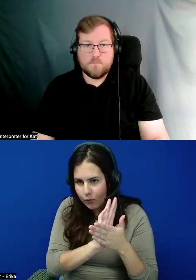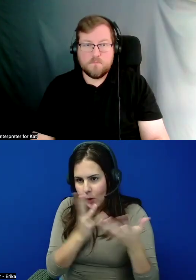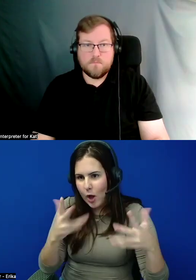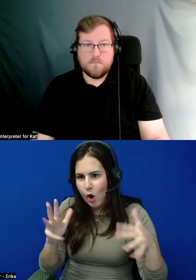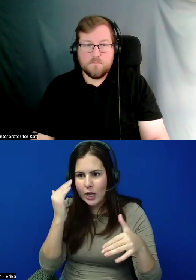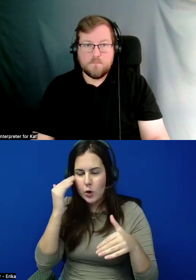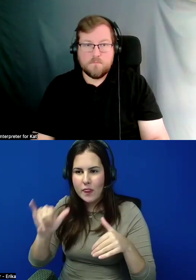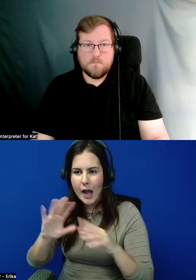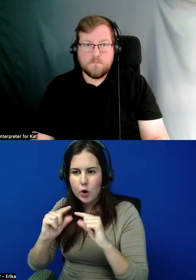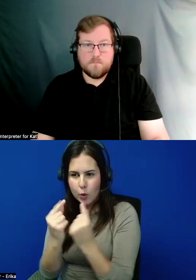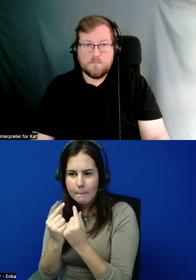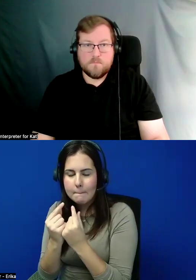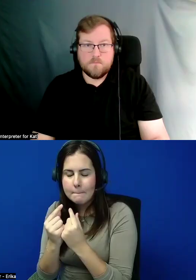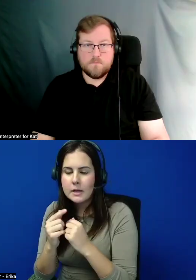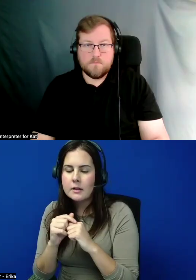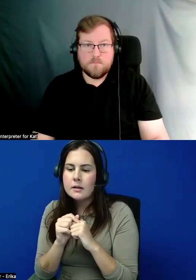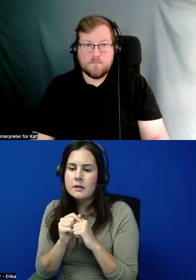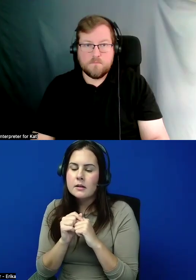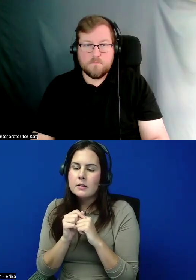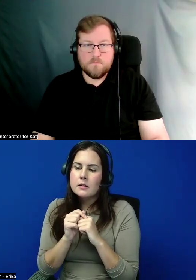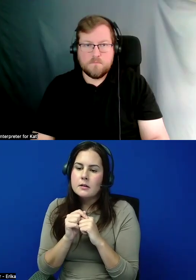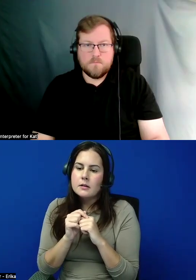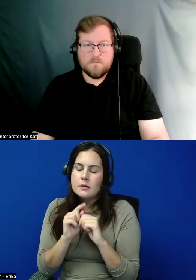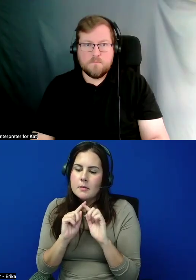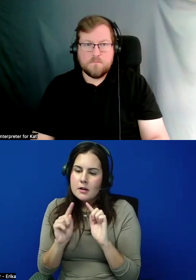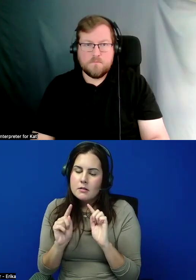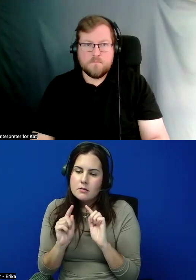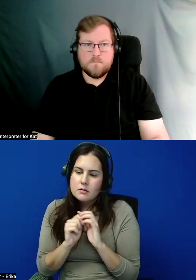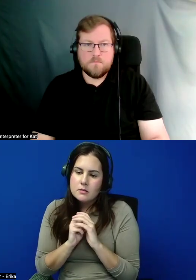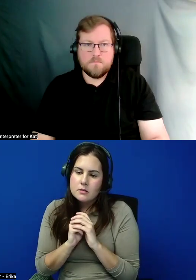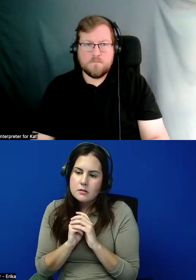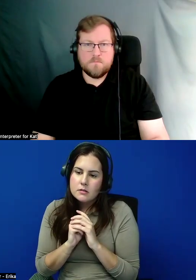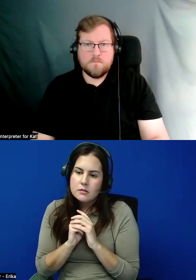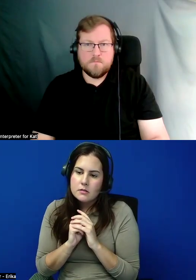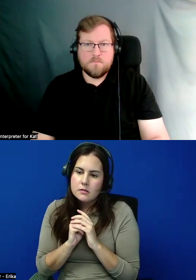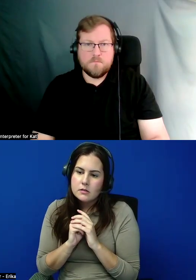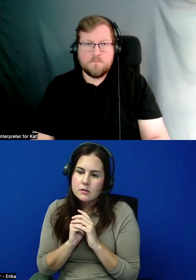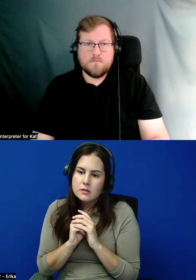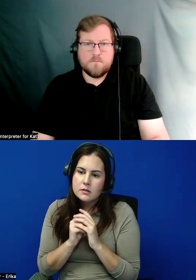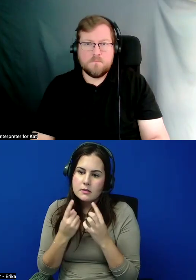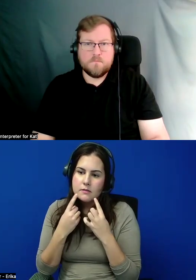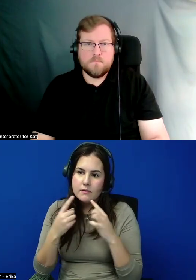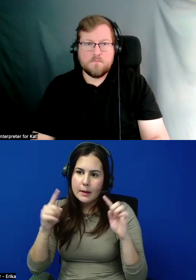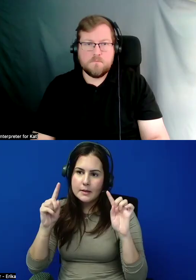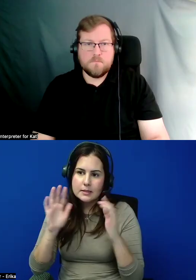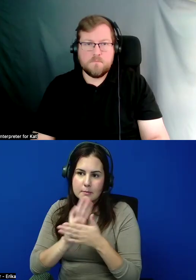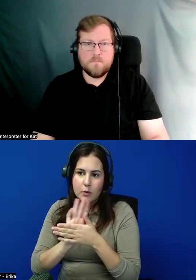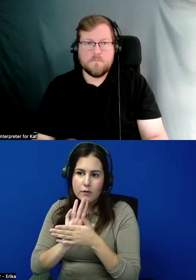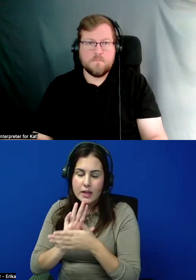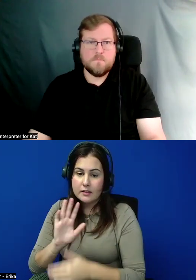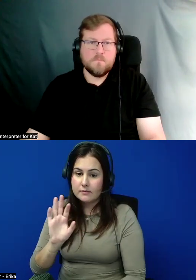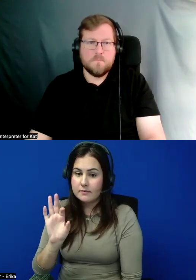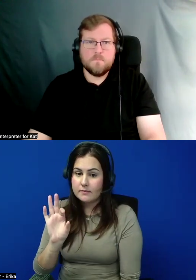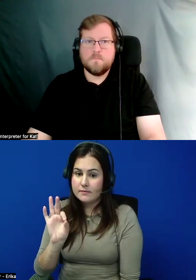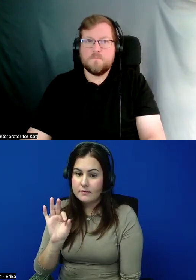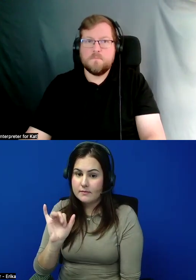few. Excuse me, not a ton. There's famously Fitzcarraldo, the Herzog movie, and then